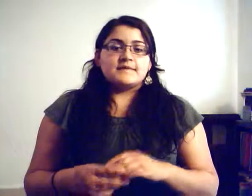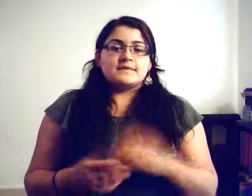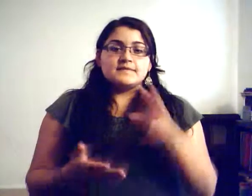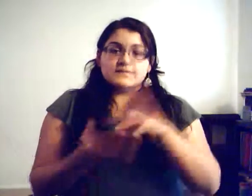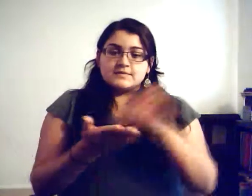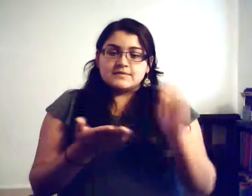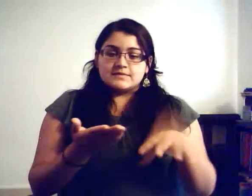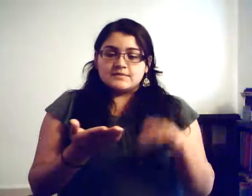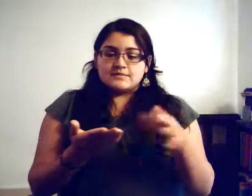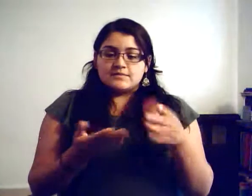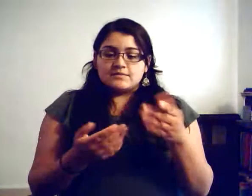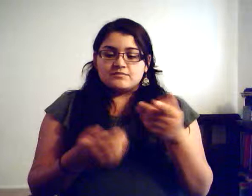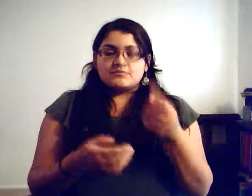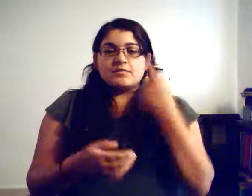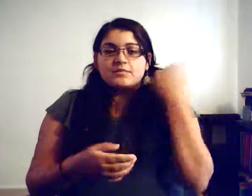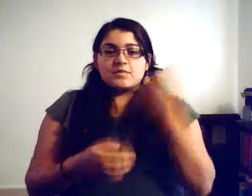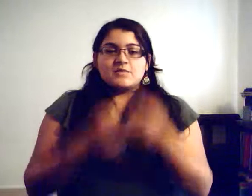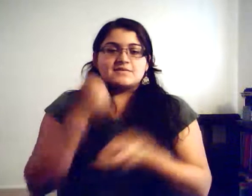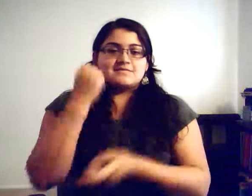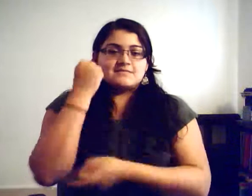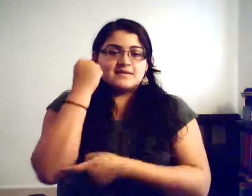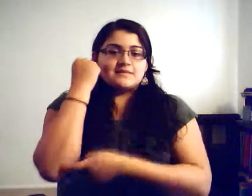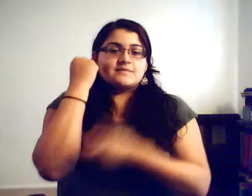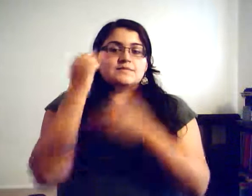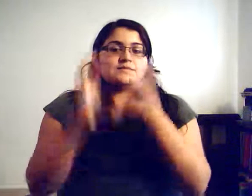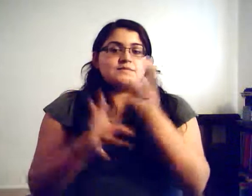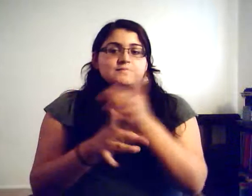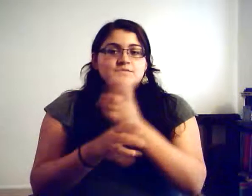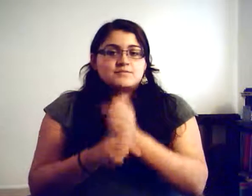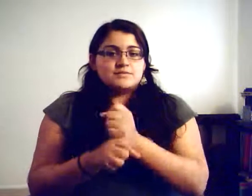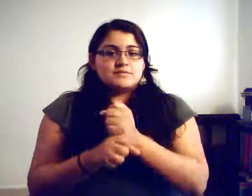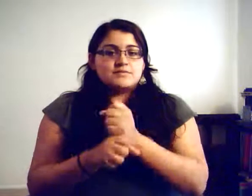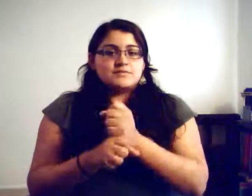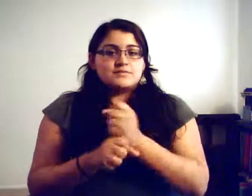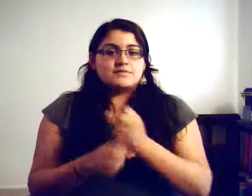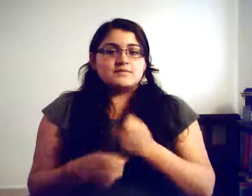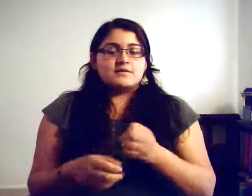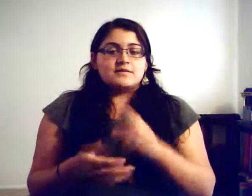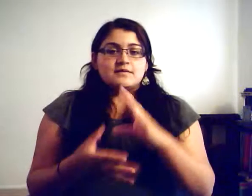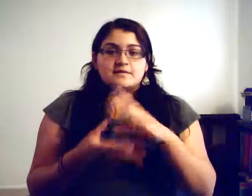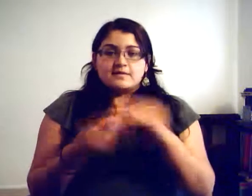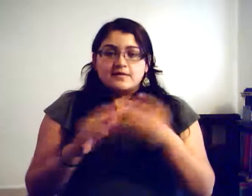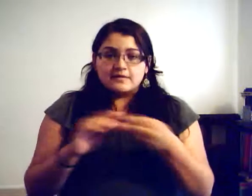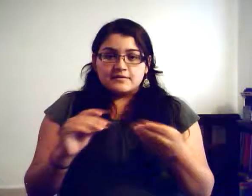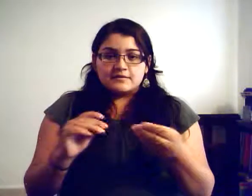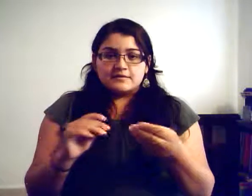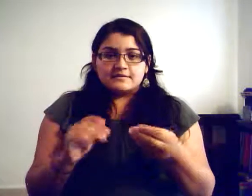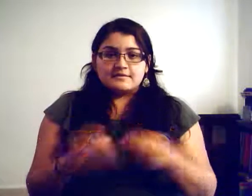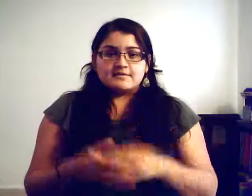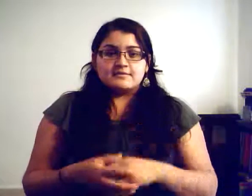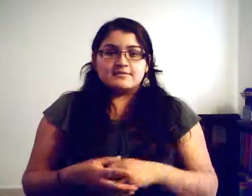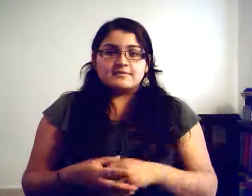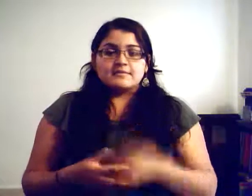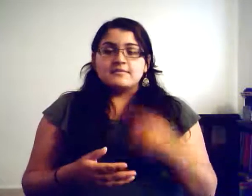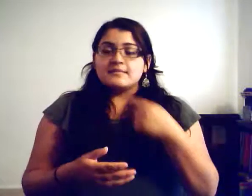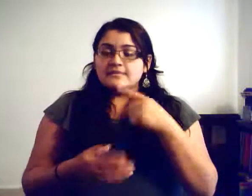article, and then in the report, again, write another summary of the articles. But what I encourage them to do is look for